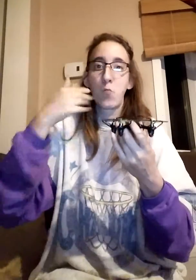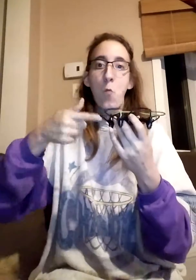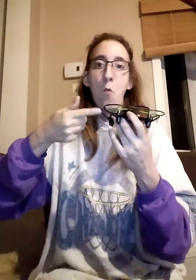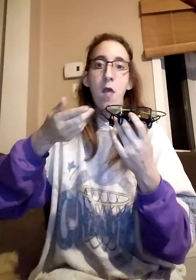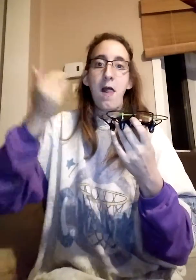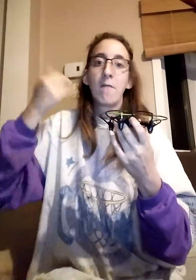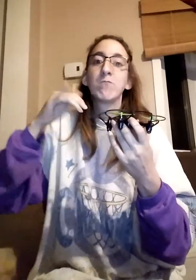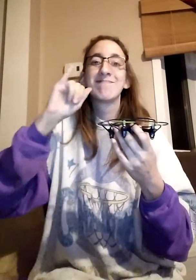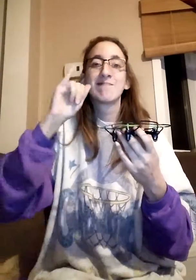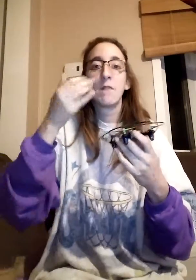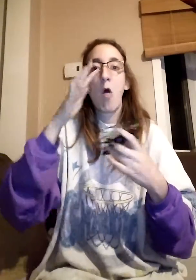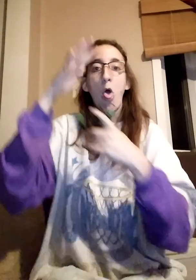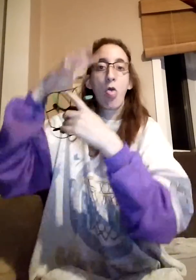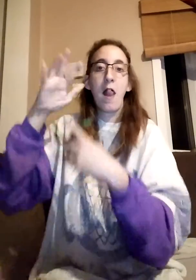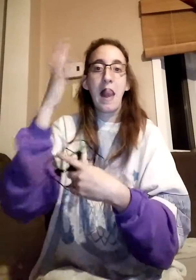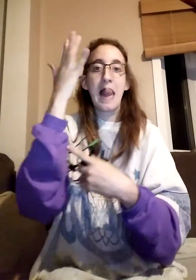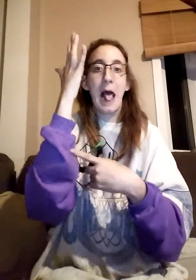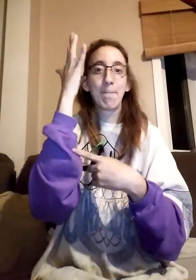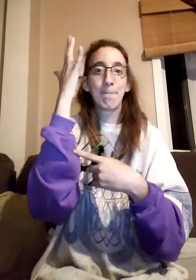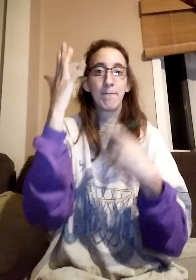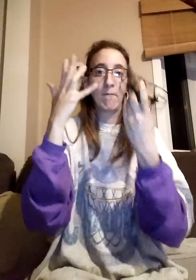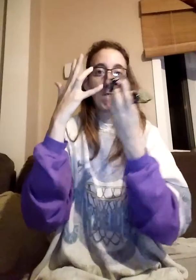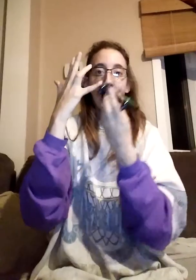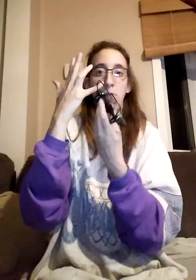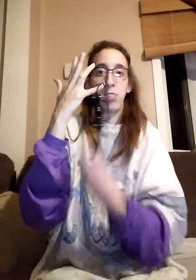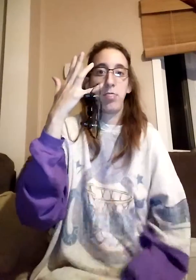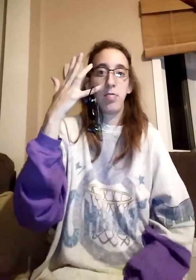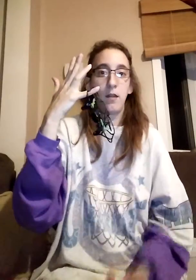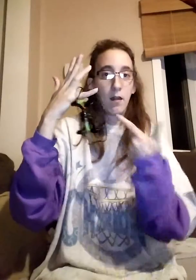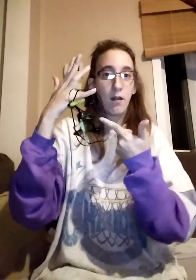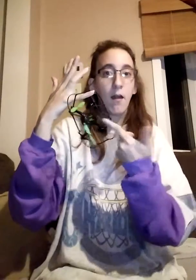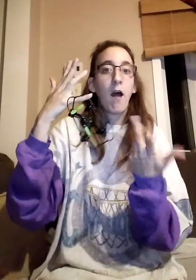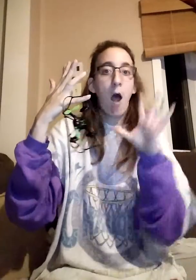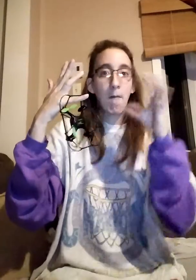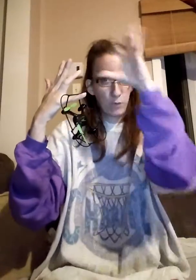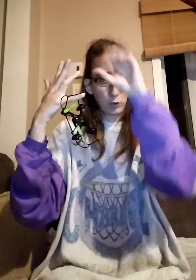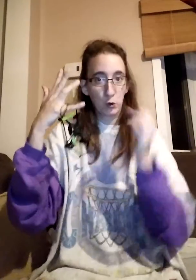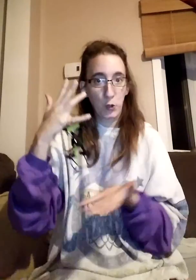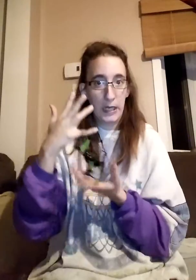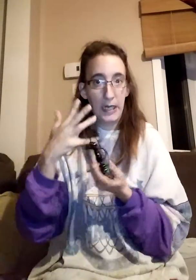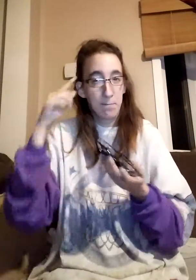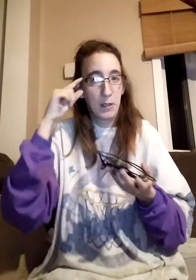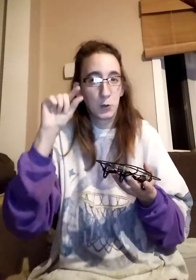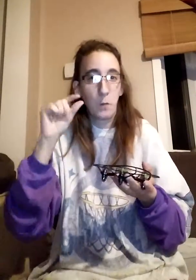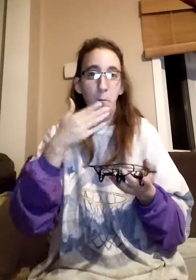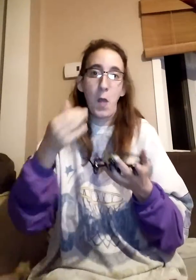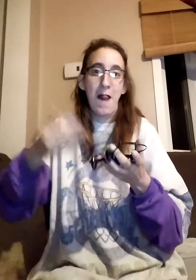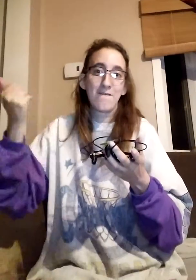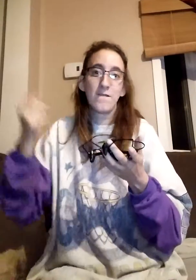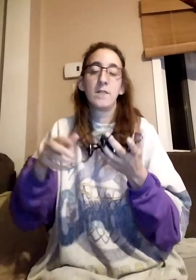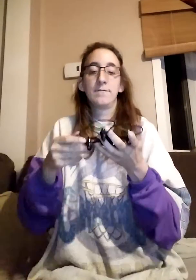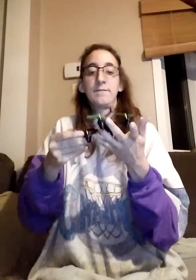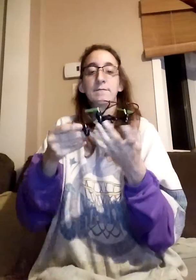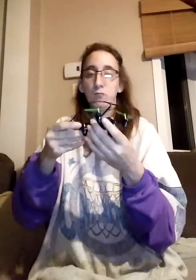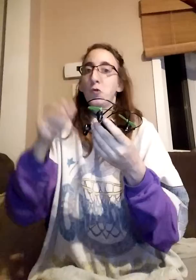Dude, let's just finger each other's mouth. No. Yeah. No, no. You got to my mouth. Do you want to die? Do you want to die? Okay, fine. Let's